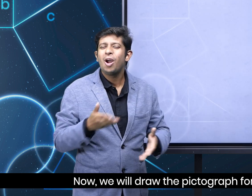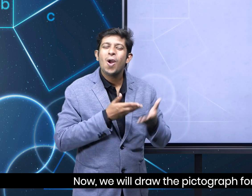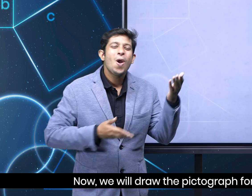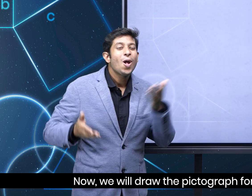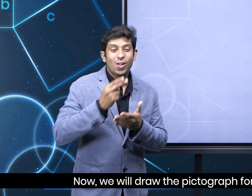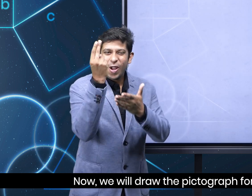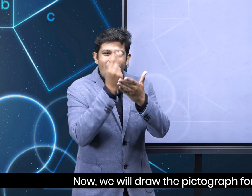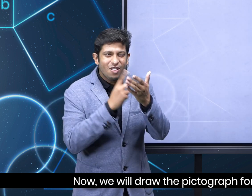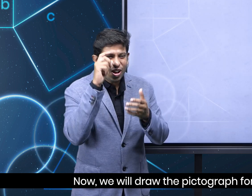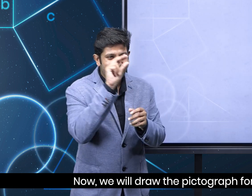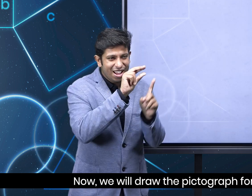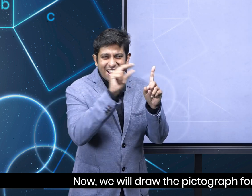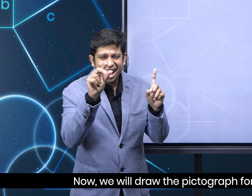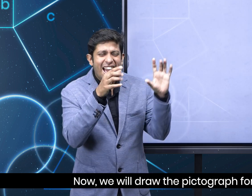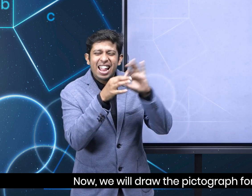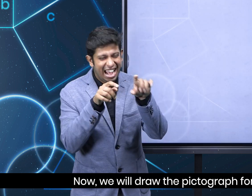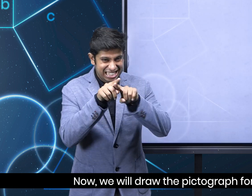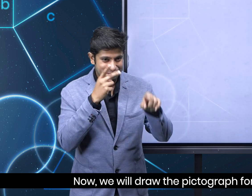Now we will draw the pictograph for the given examples.